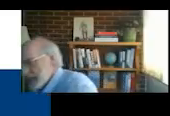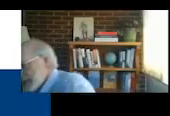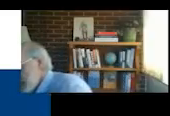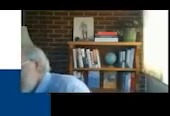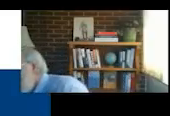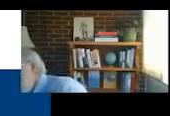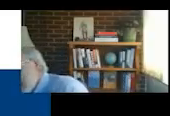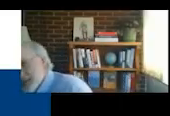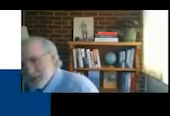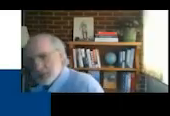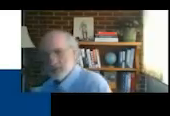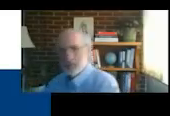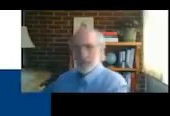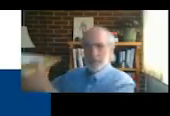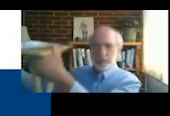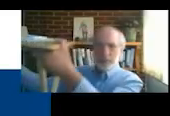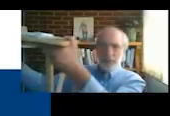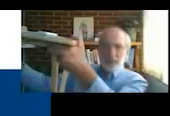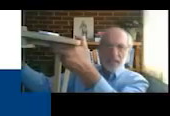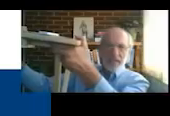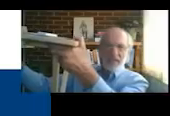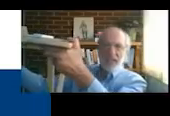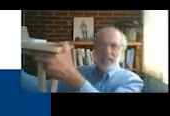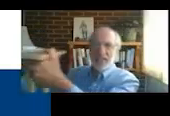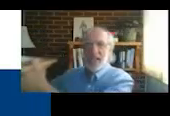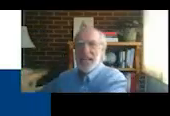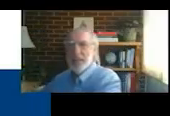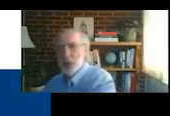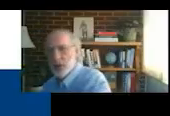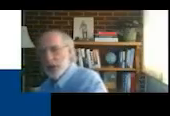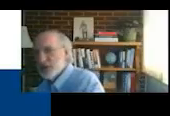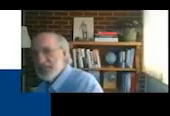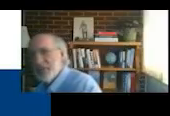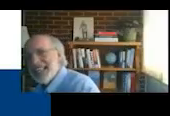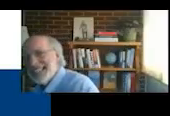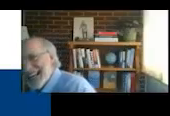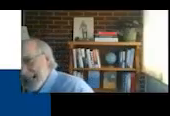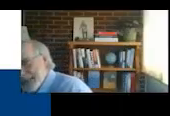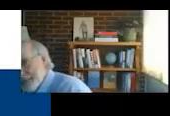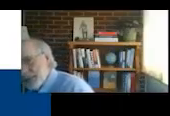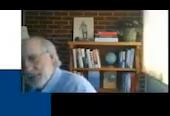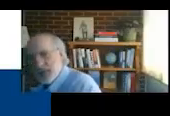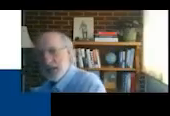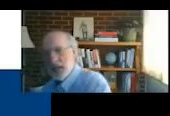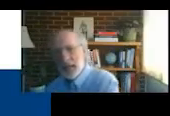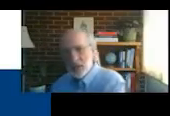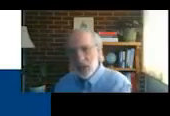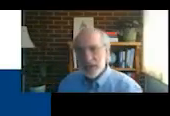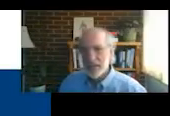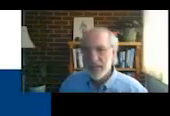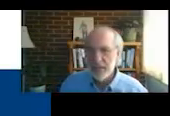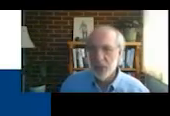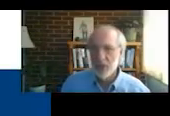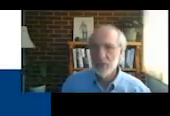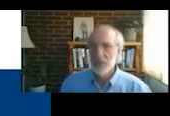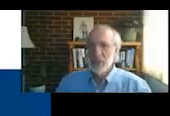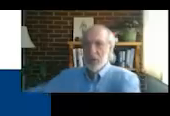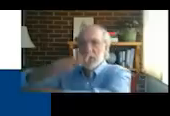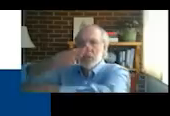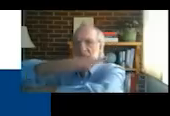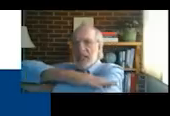thing like this and says table, or says mesa. I call it a